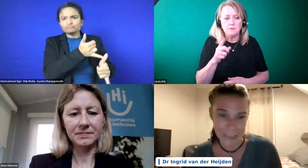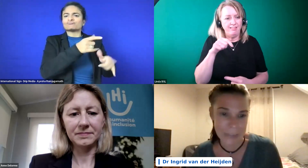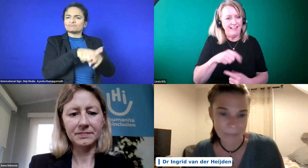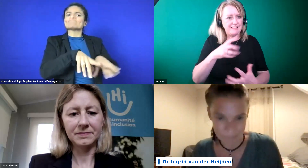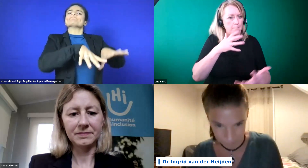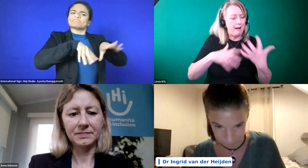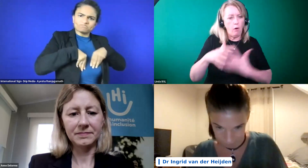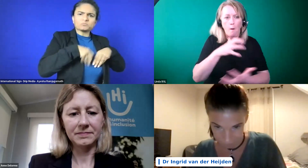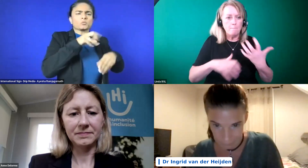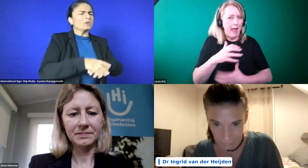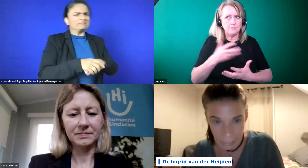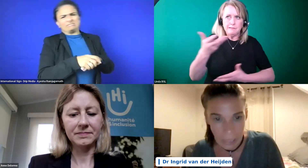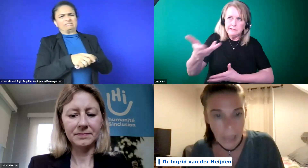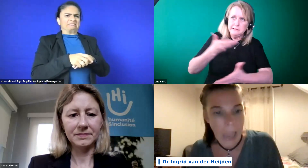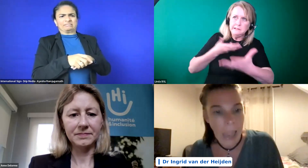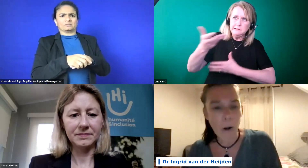exchange.